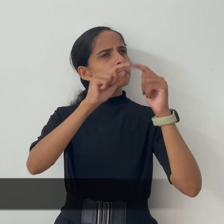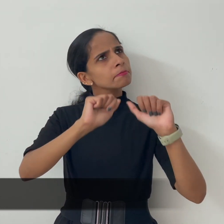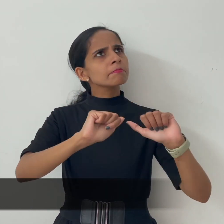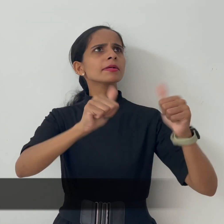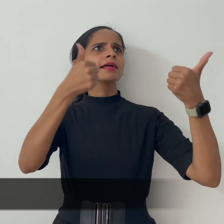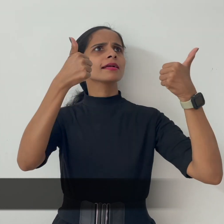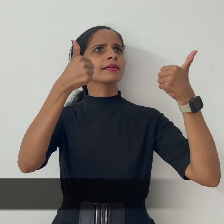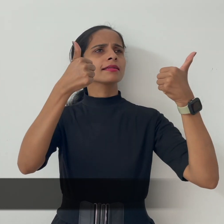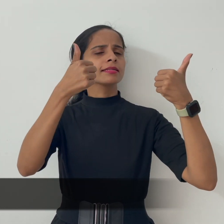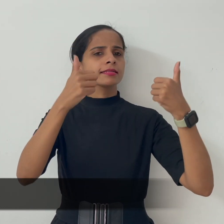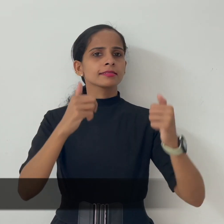Determined.